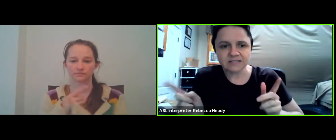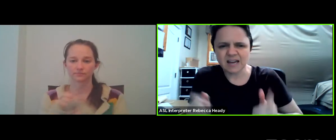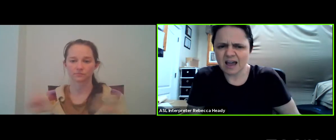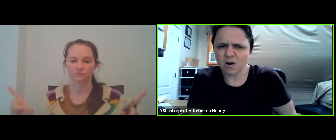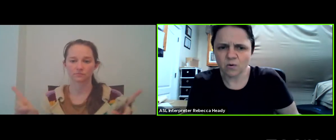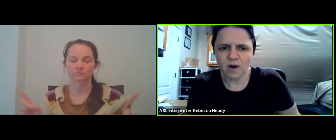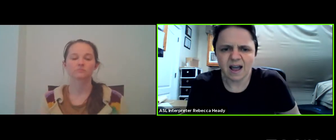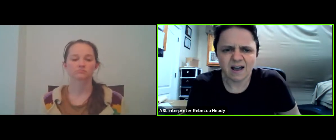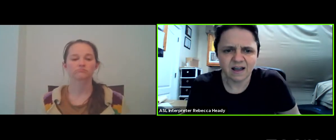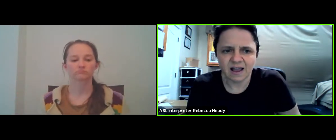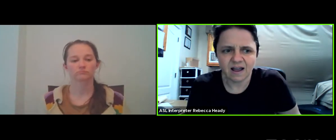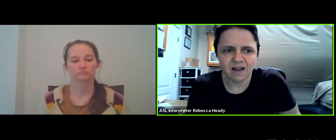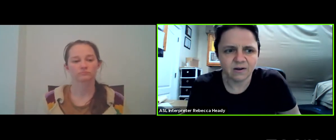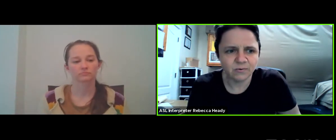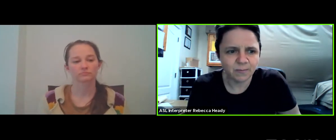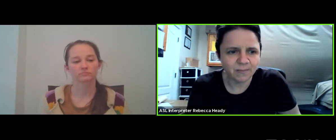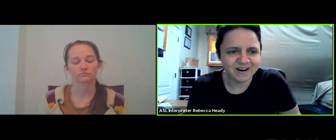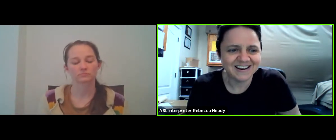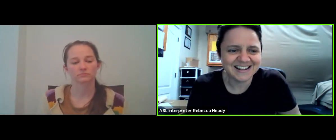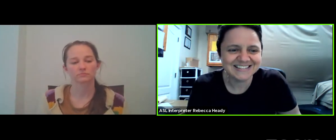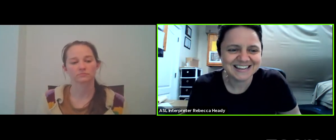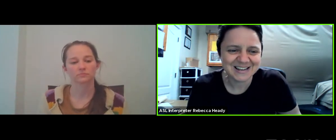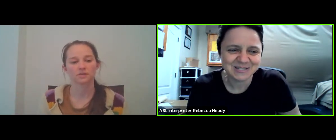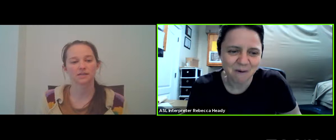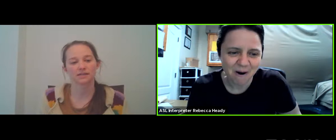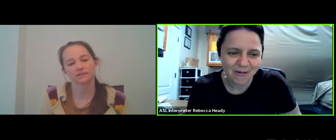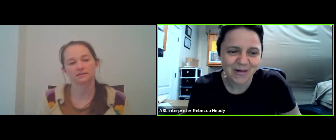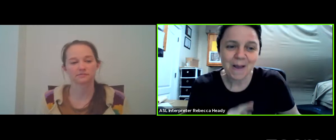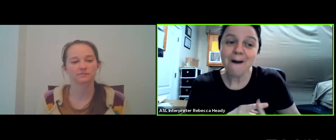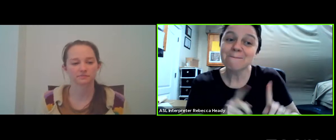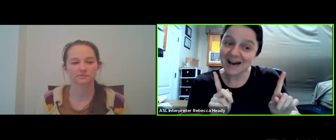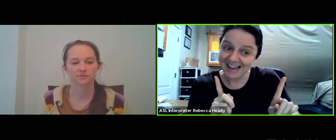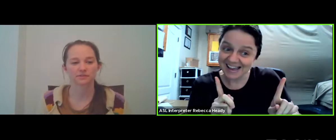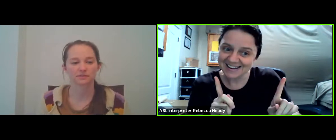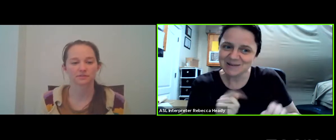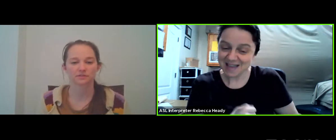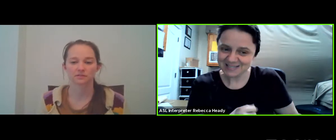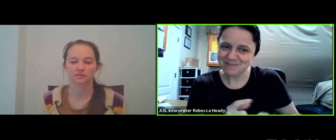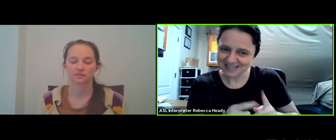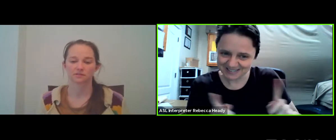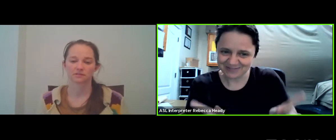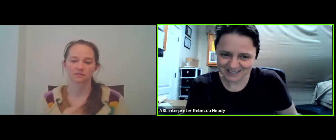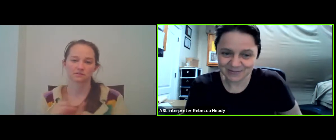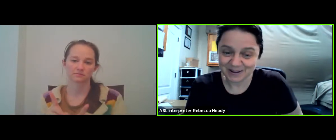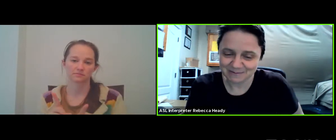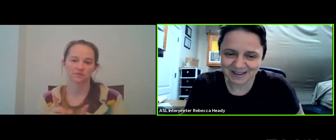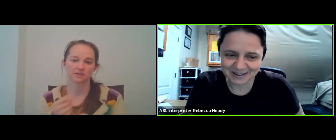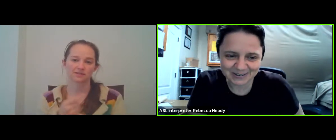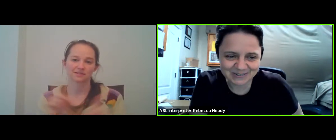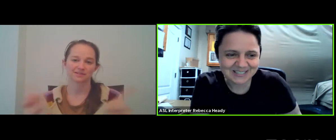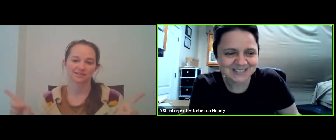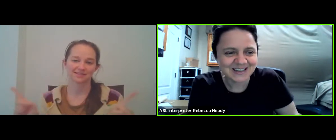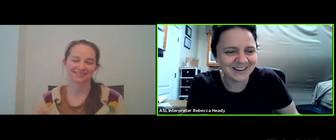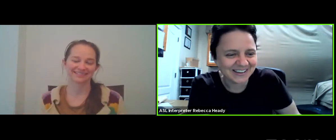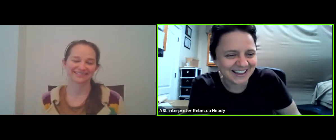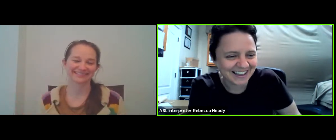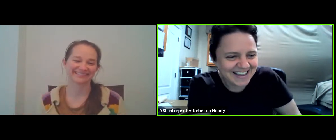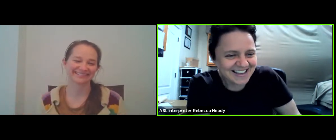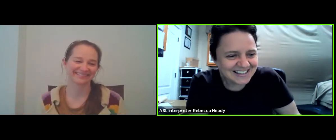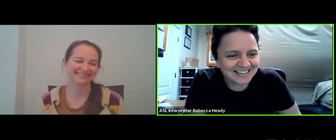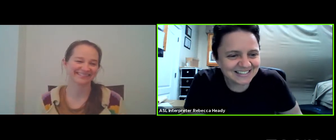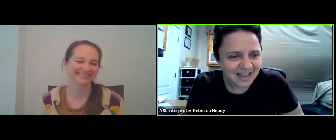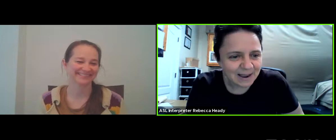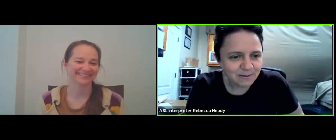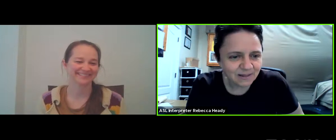Yeah. So that's kind of how I remember it. So Yeah. But makes a big difference. Forgive me, I couldn't resist.